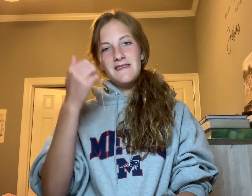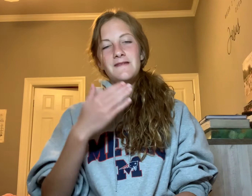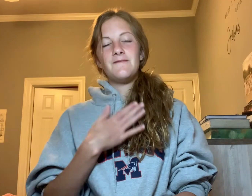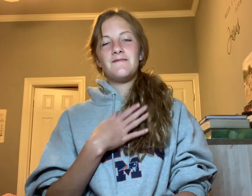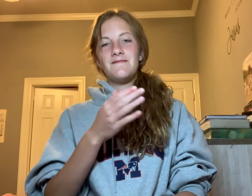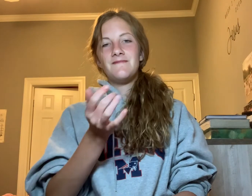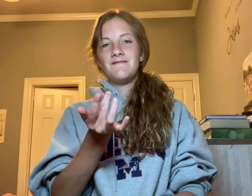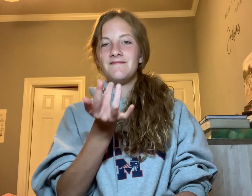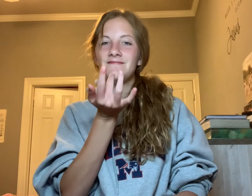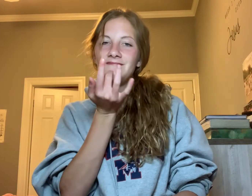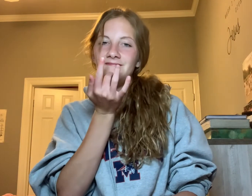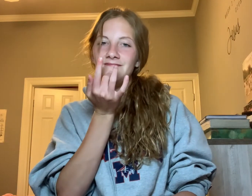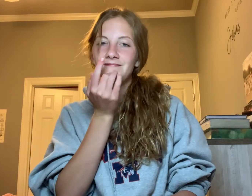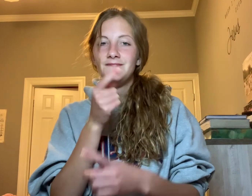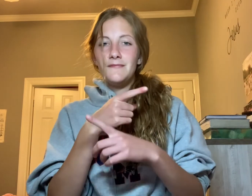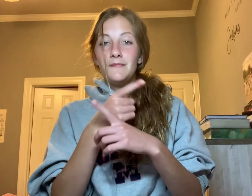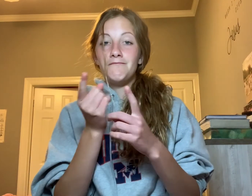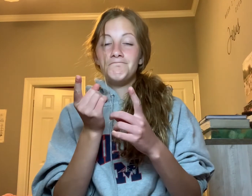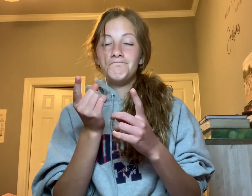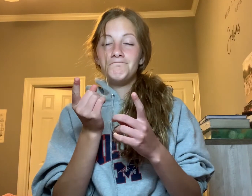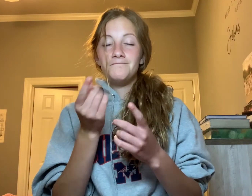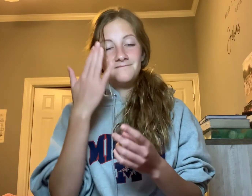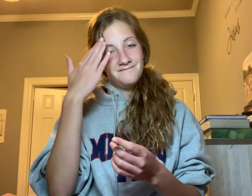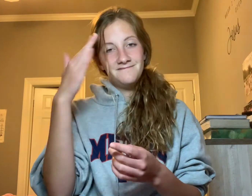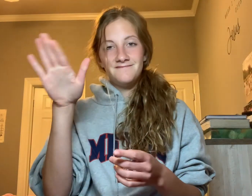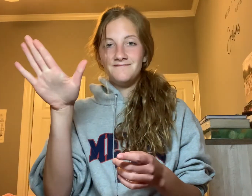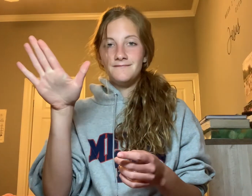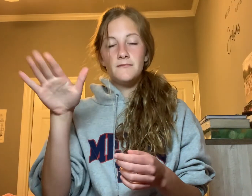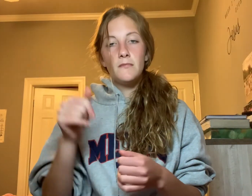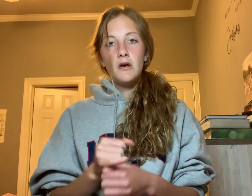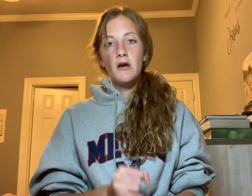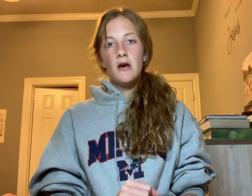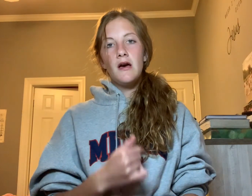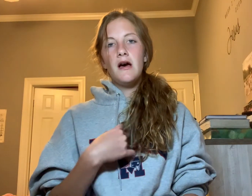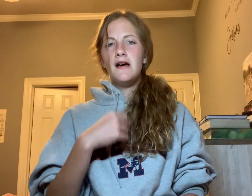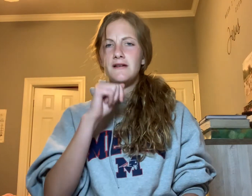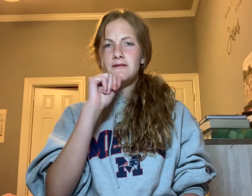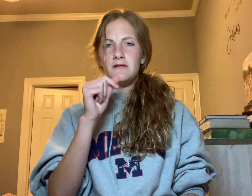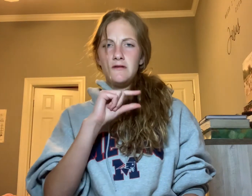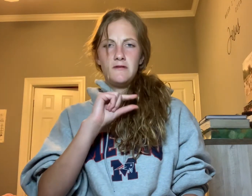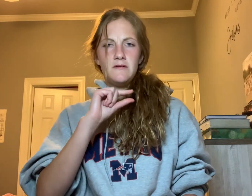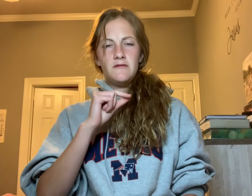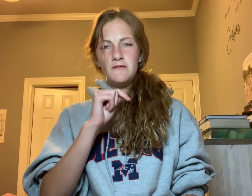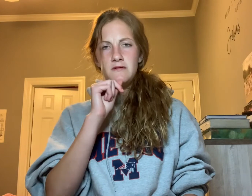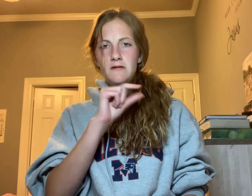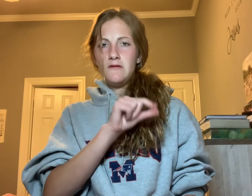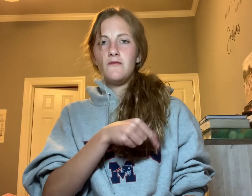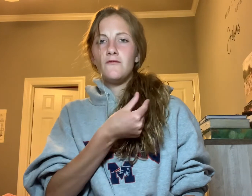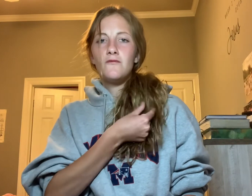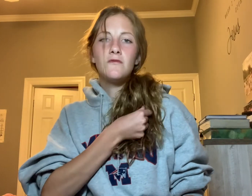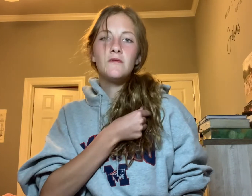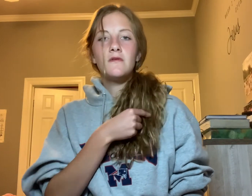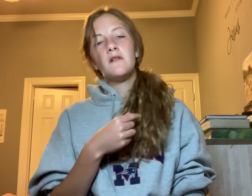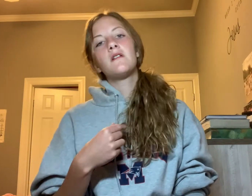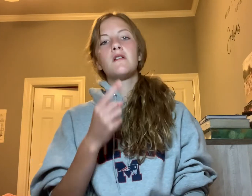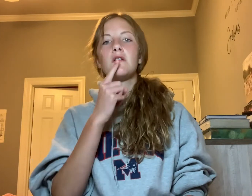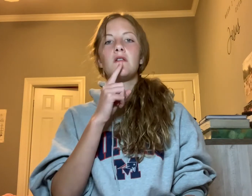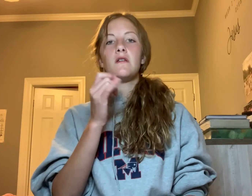I think it's my favorite movie. But, I'm really not sure. I'm also not qualified enough to say